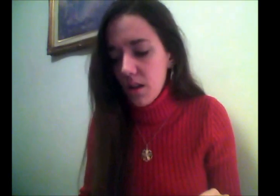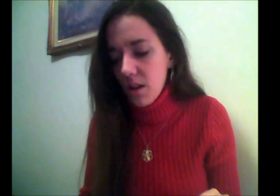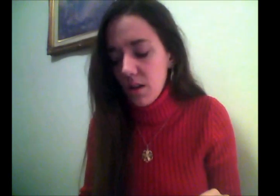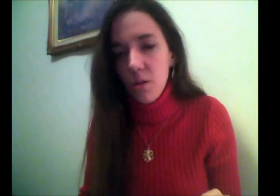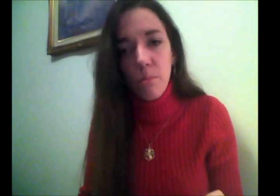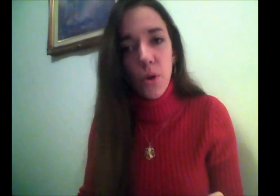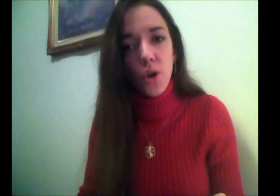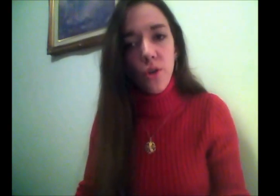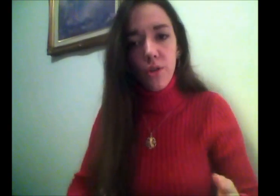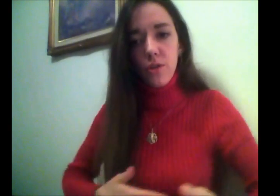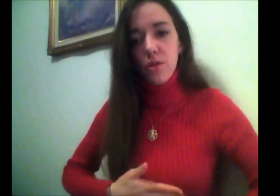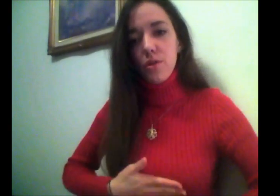Birth.